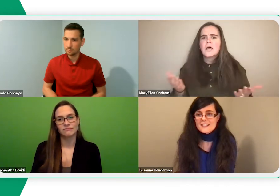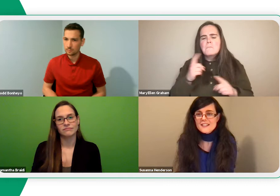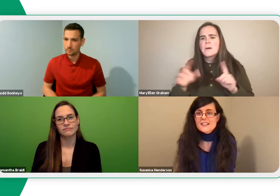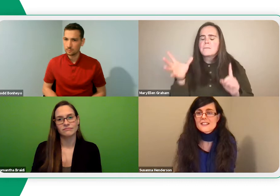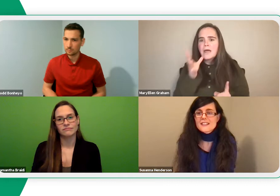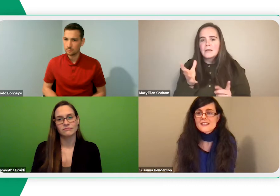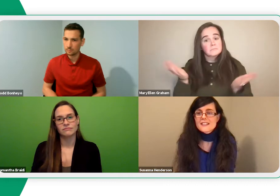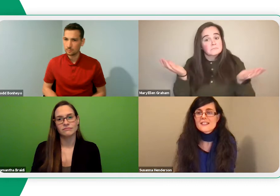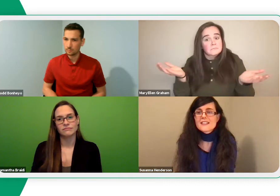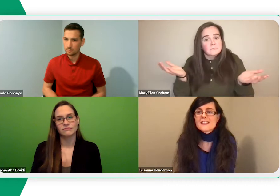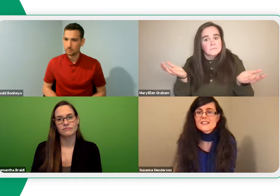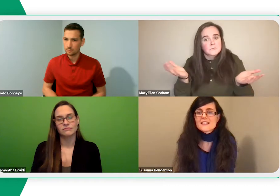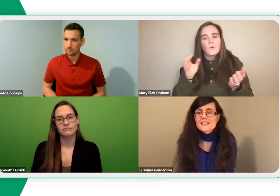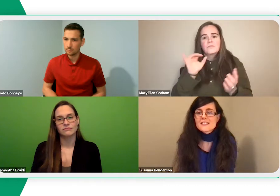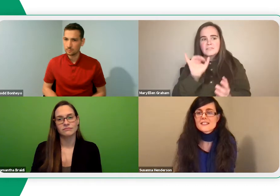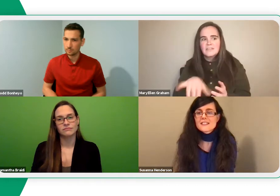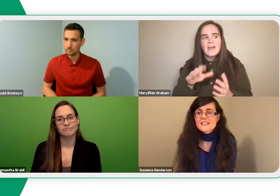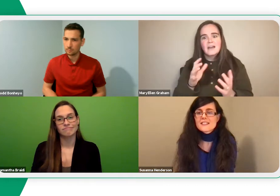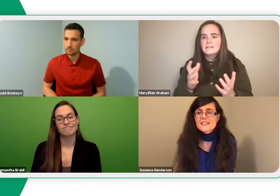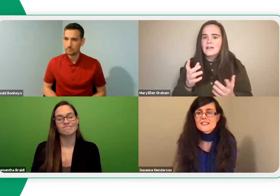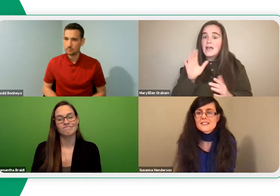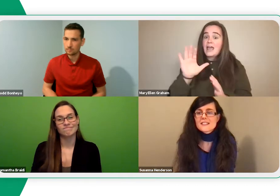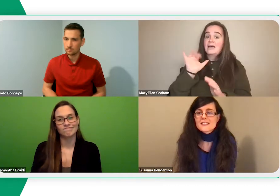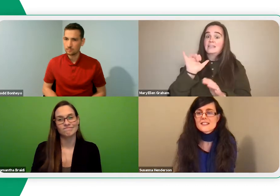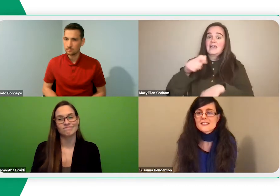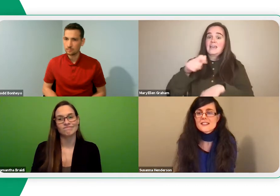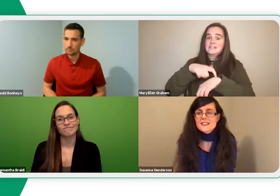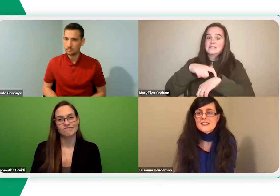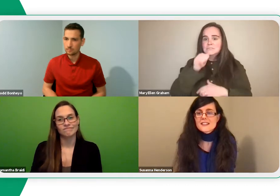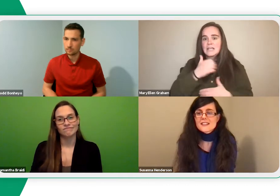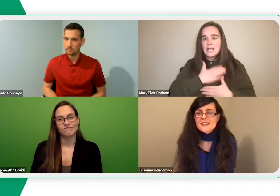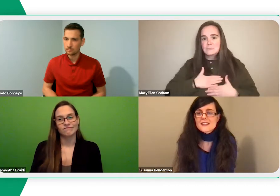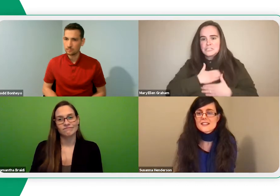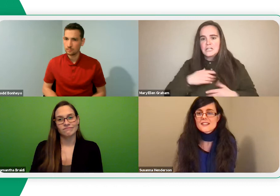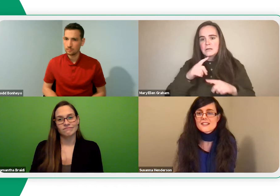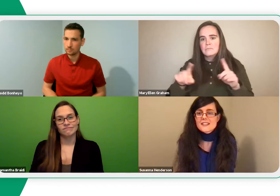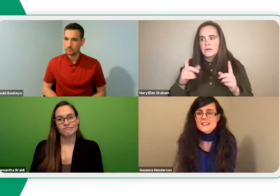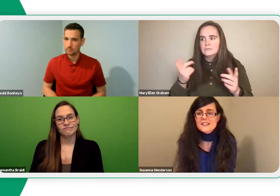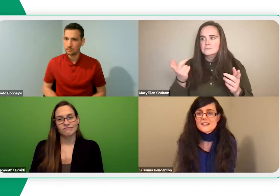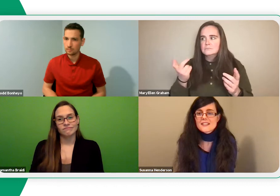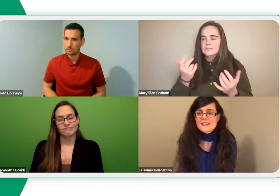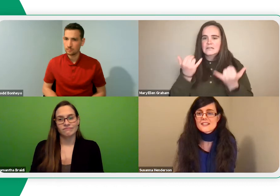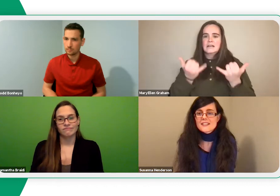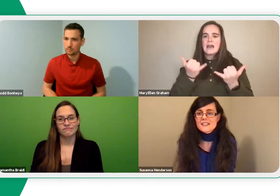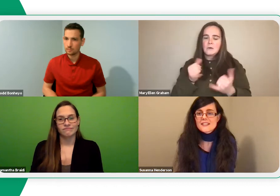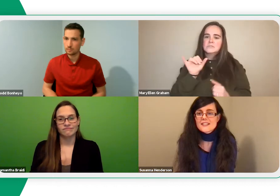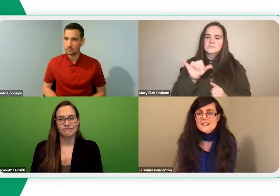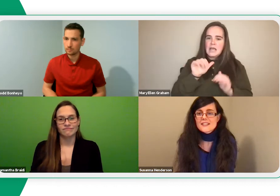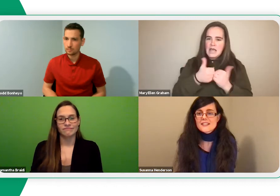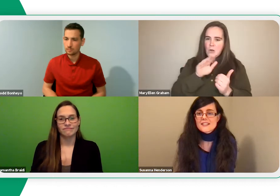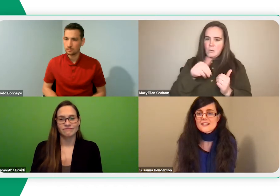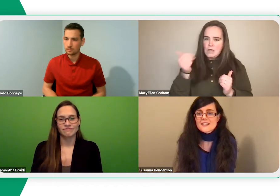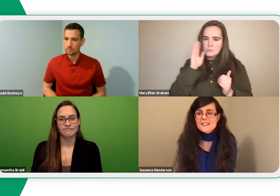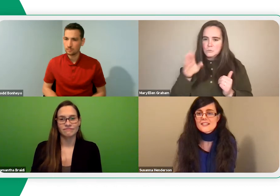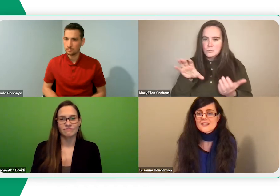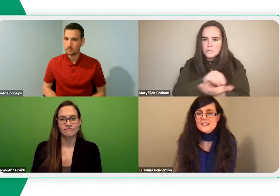mess up my finances. And I learned a lesson. And I was like, Mom, why didn't you warn me? And she said, you learned your lesson. At that time, I